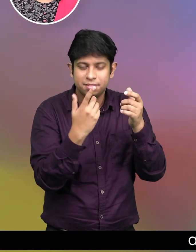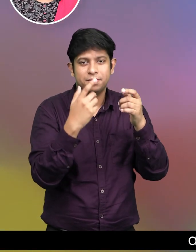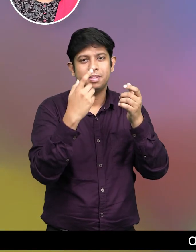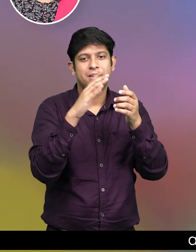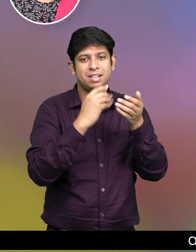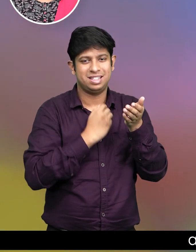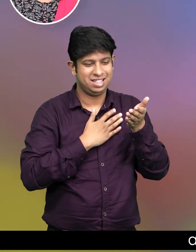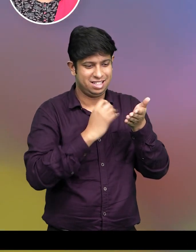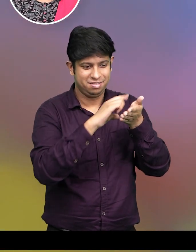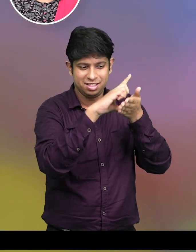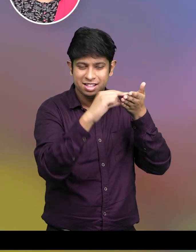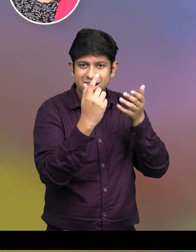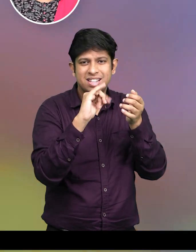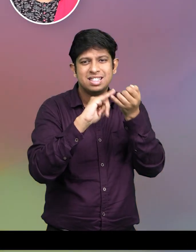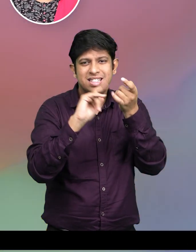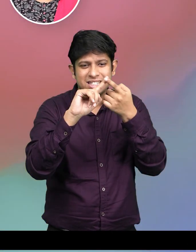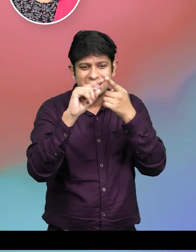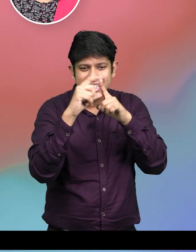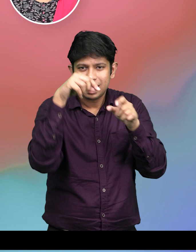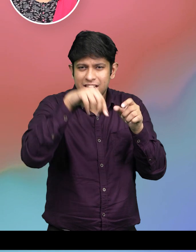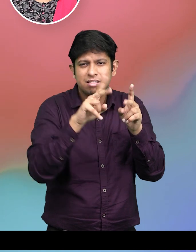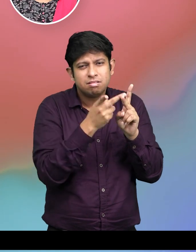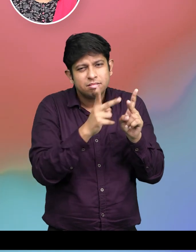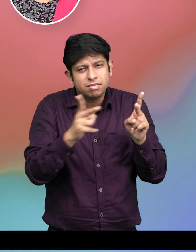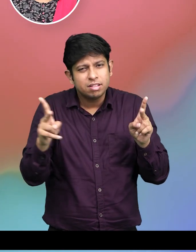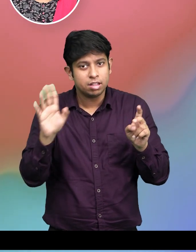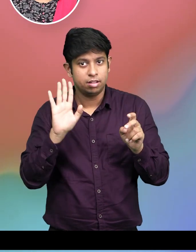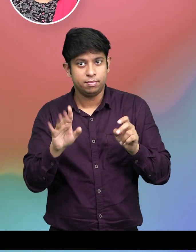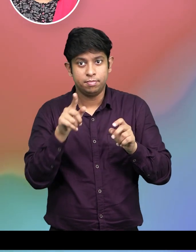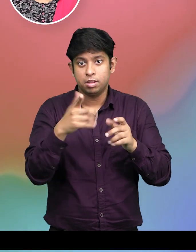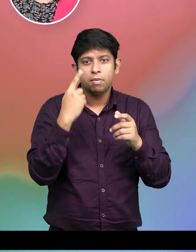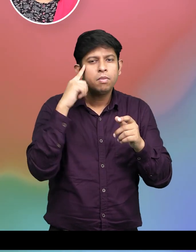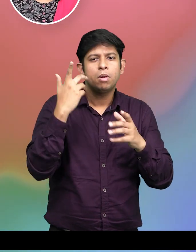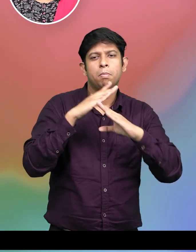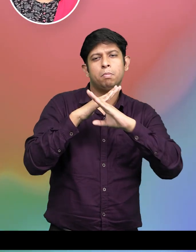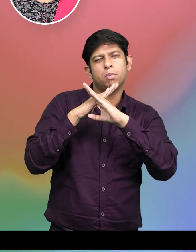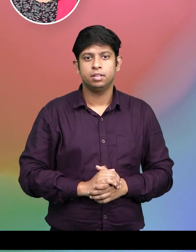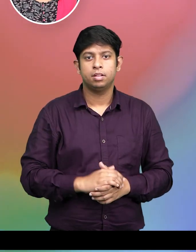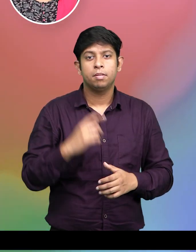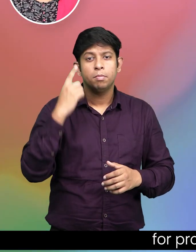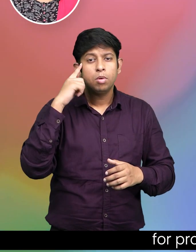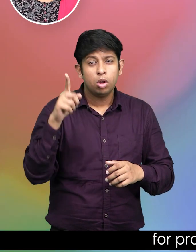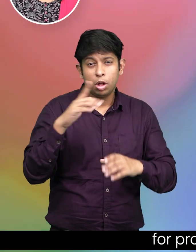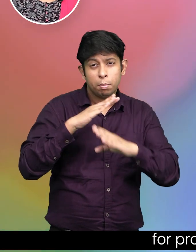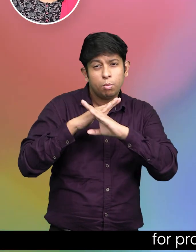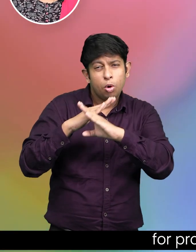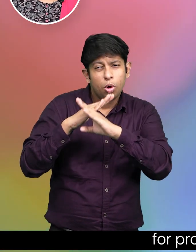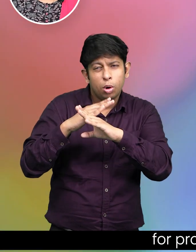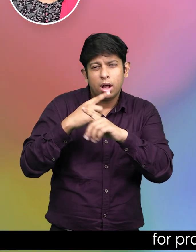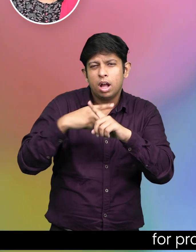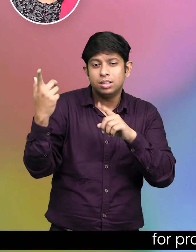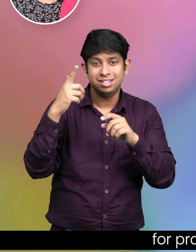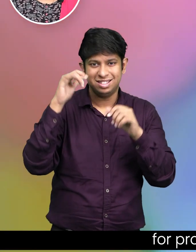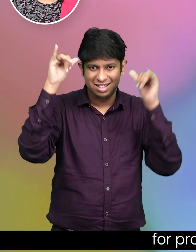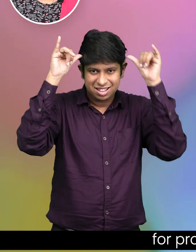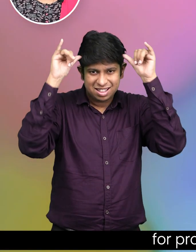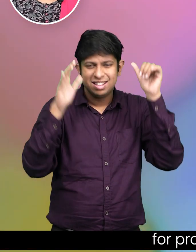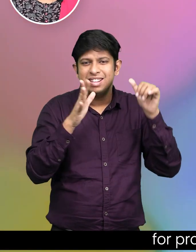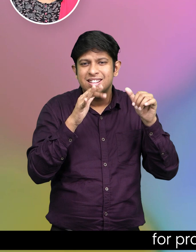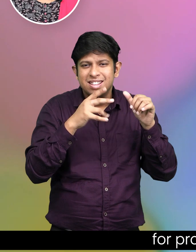roots, leaves, seeds, etc. for protection